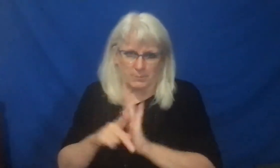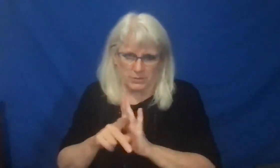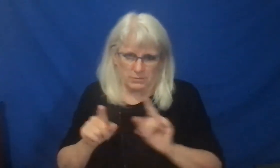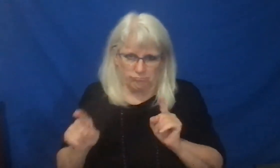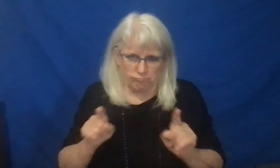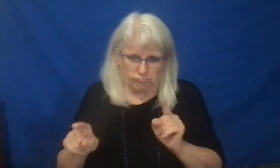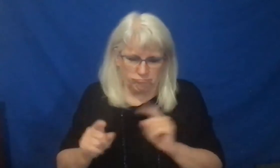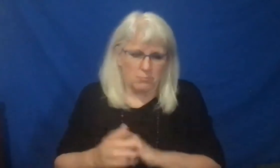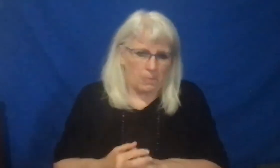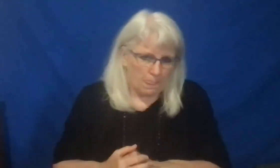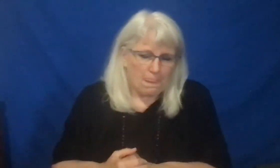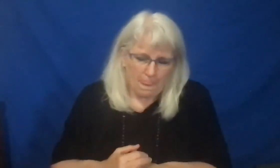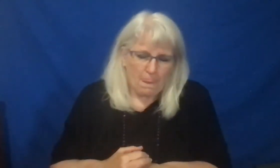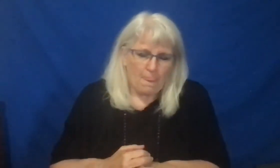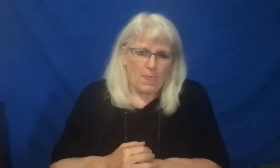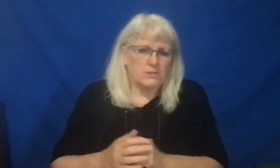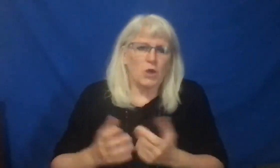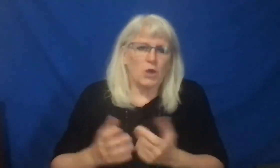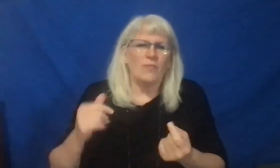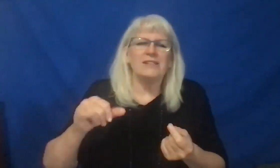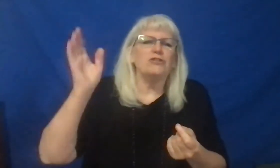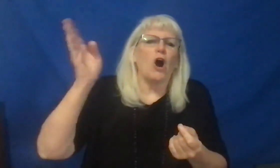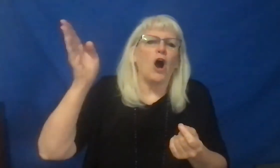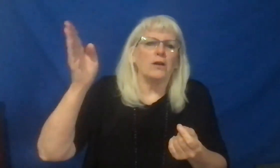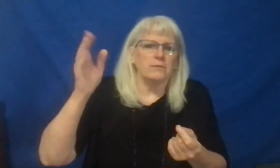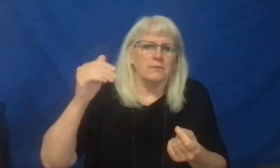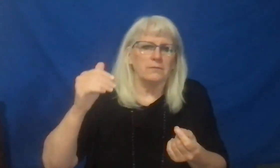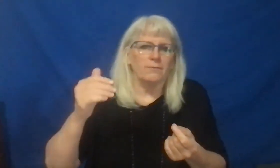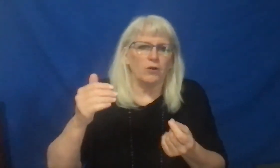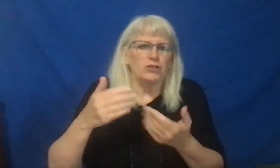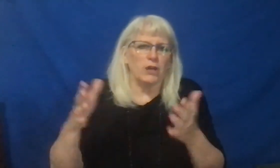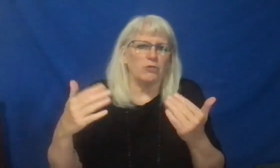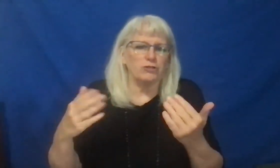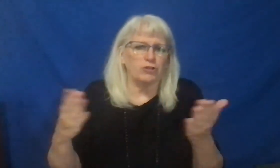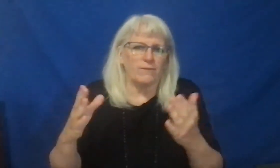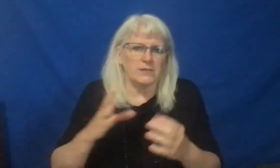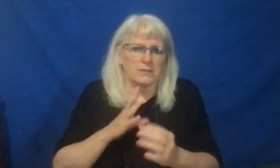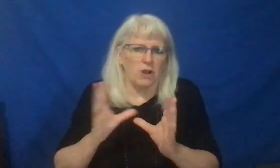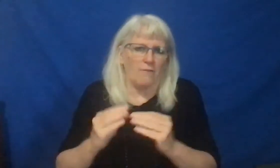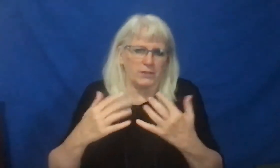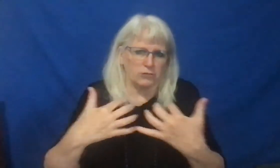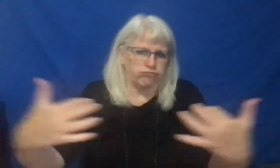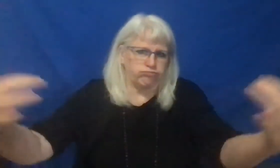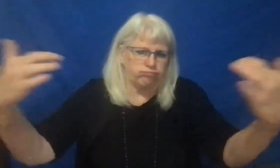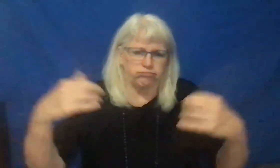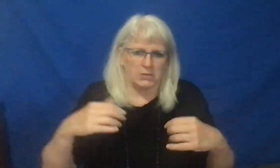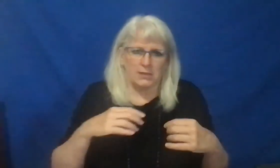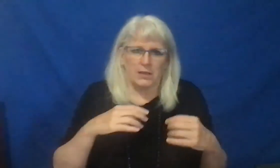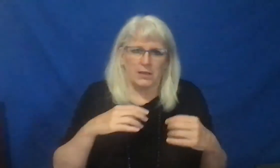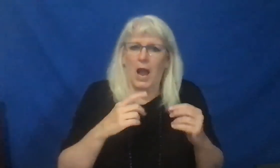he's giving a talk to the General Service Conference. And he says, I'm not going to read the whole thing, just parts, but he says, you're not all